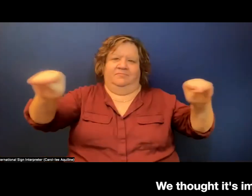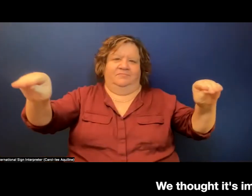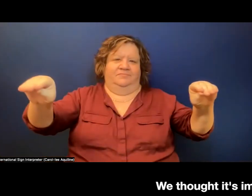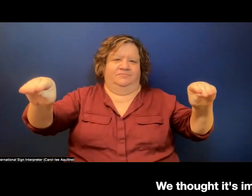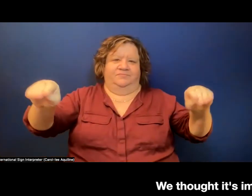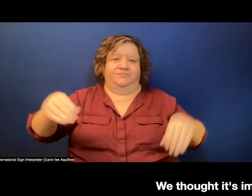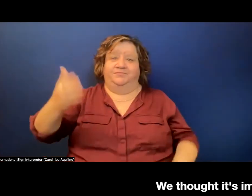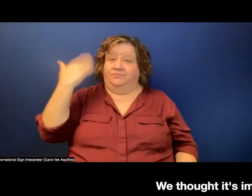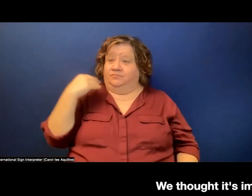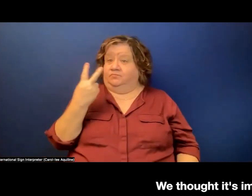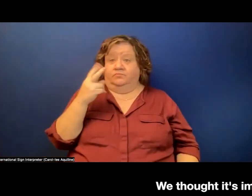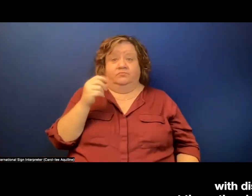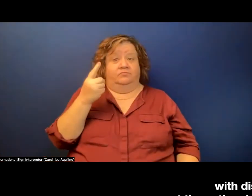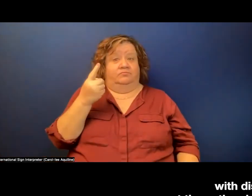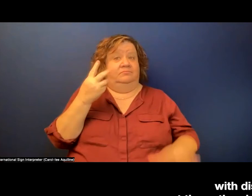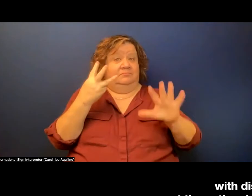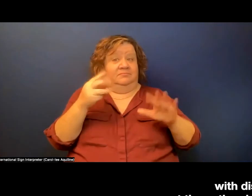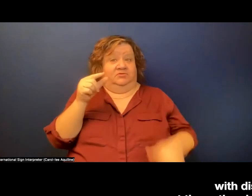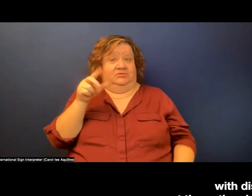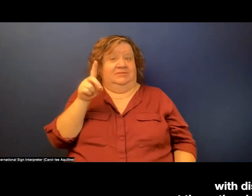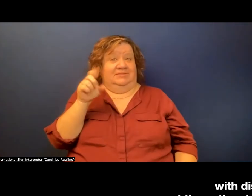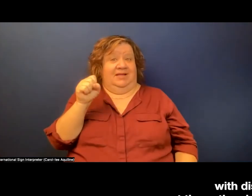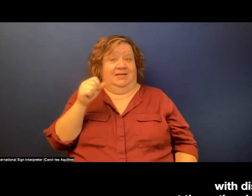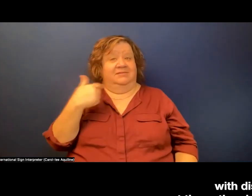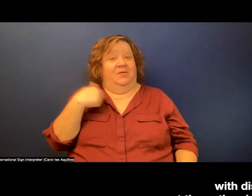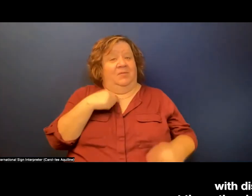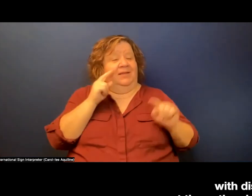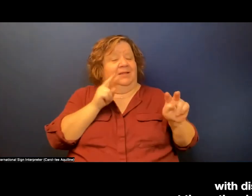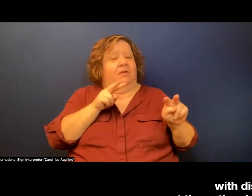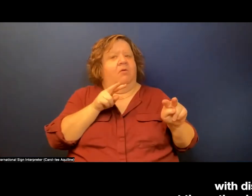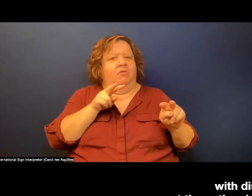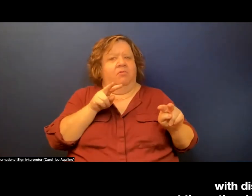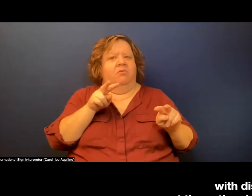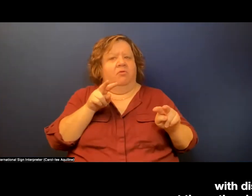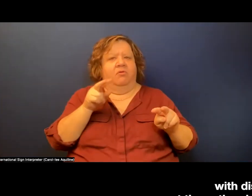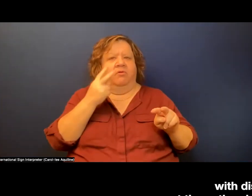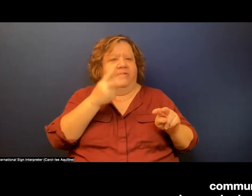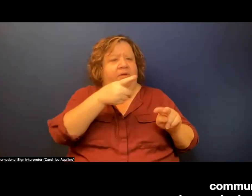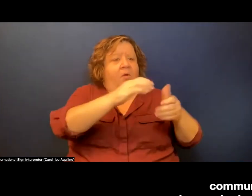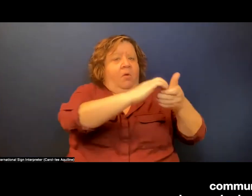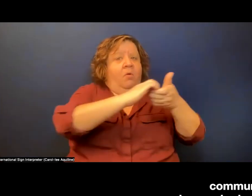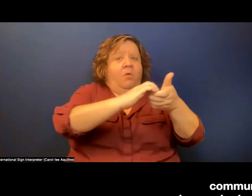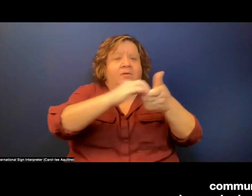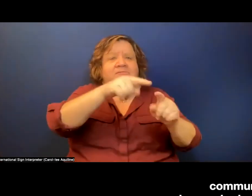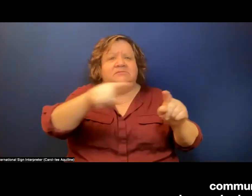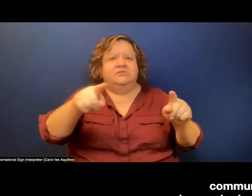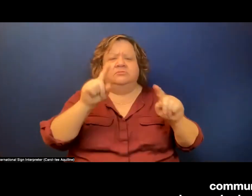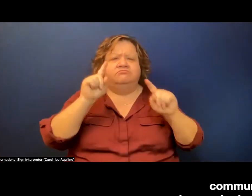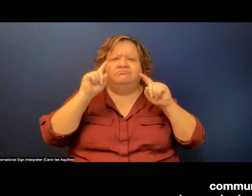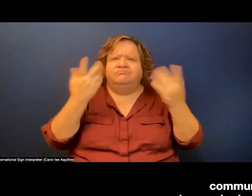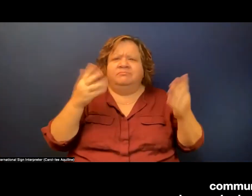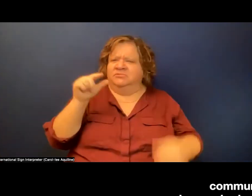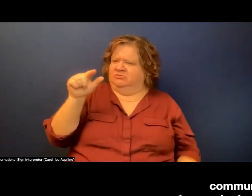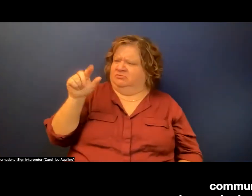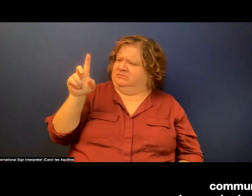awareness among organizations of persons with disabilities at the national, regional, and the community